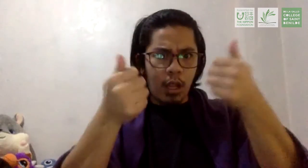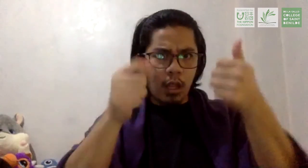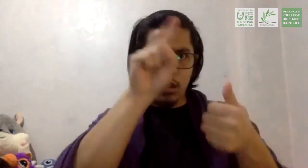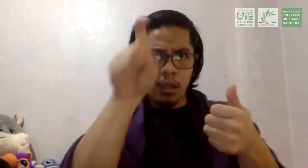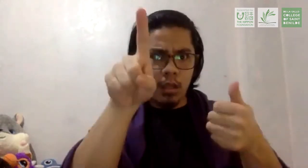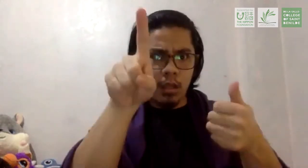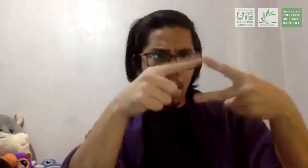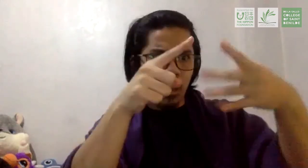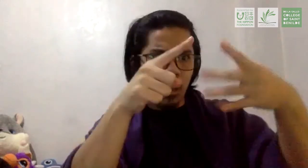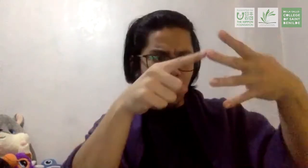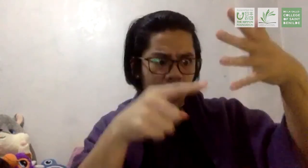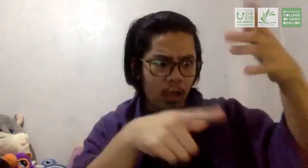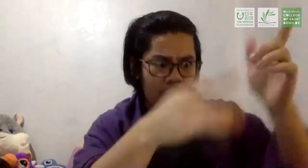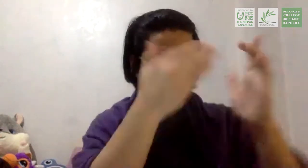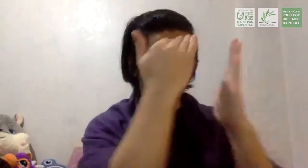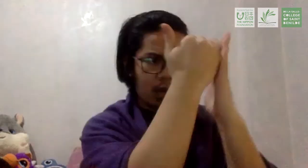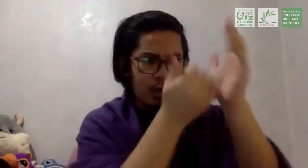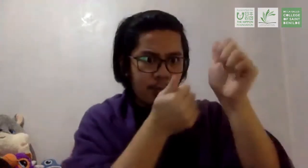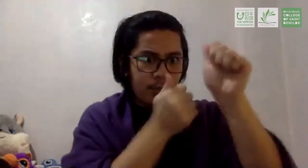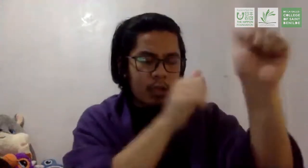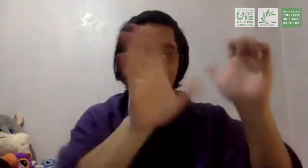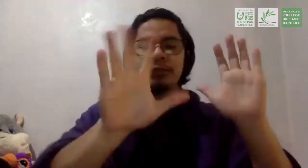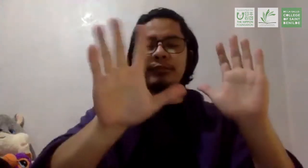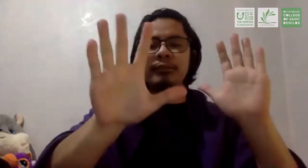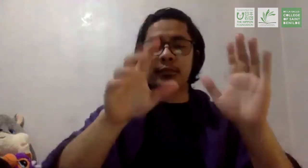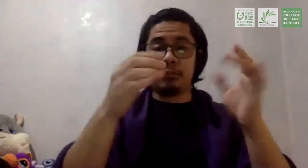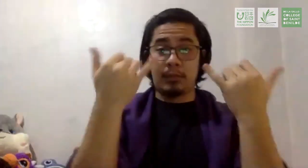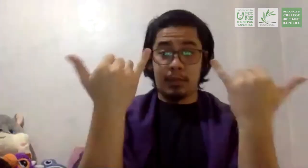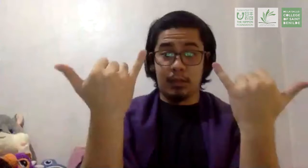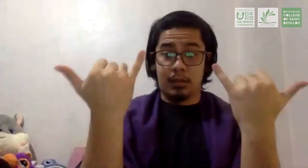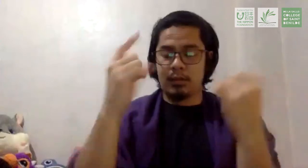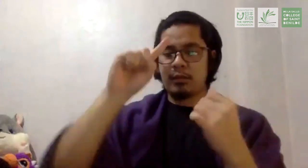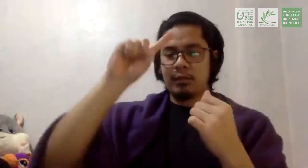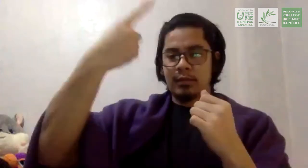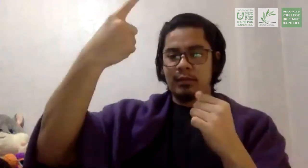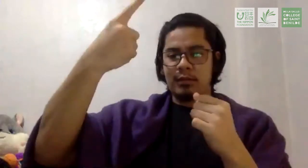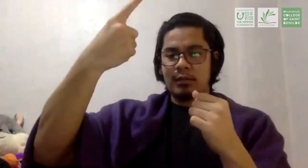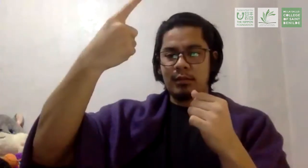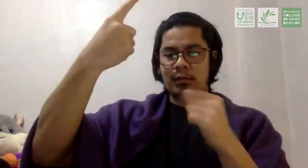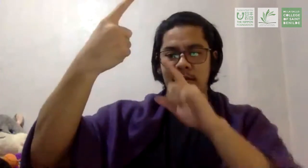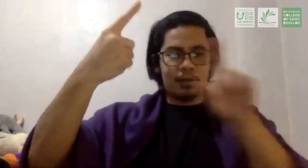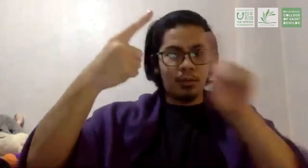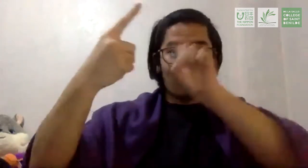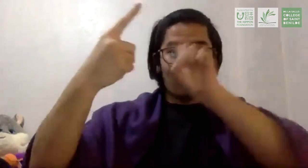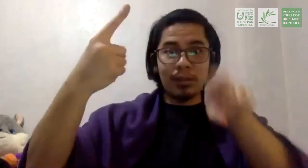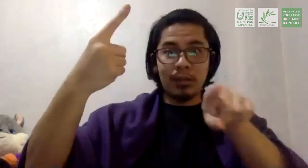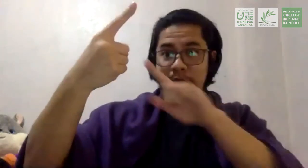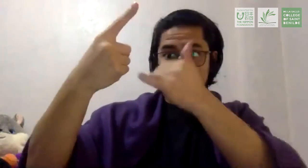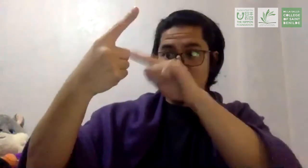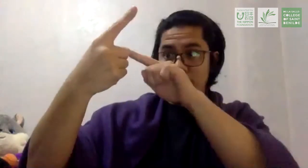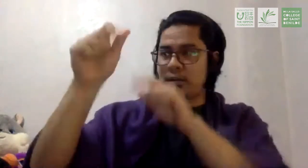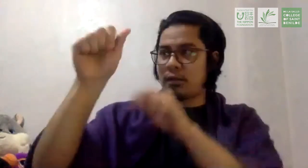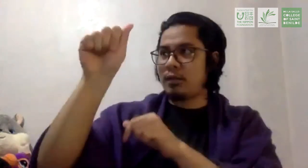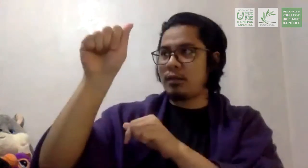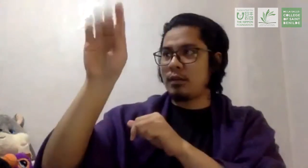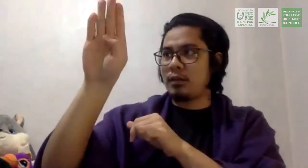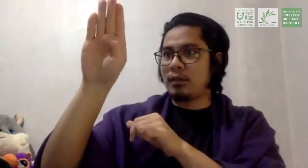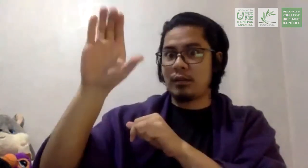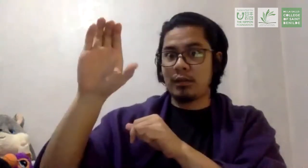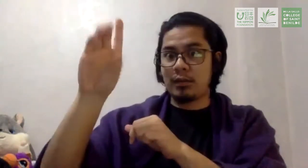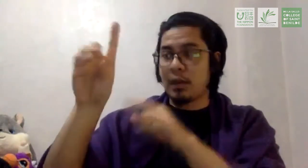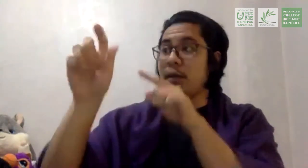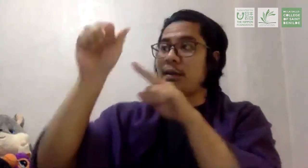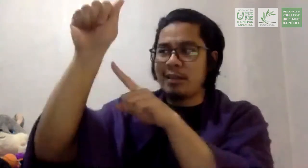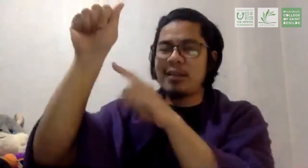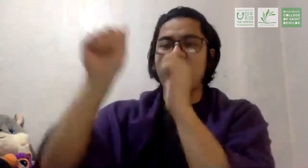So, Dr. Woody, I just want to clarify because a lot of people are trying to figure out what number we're